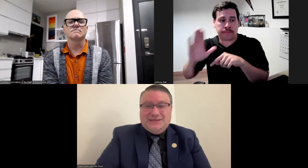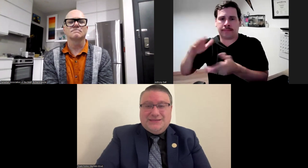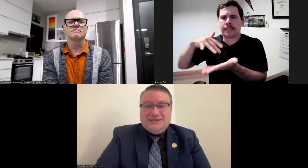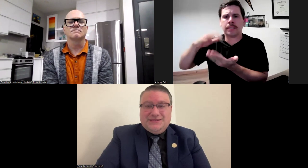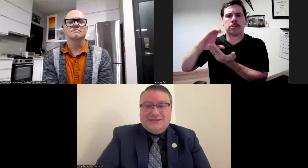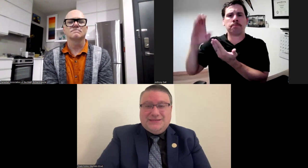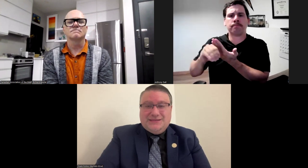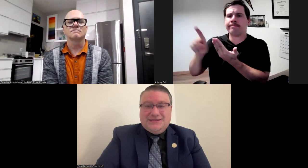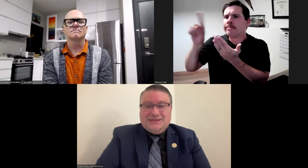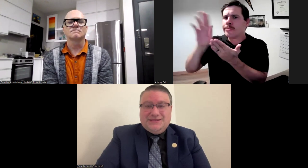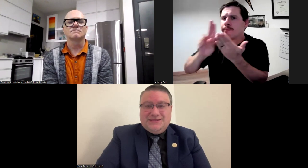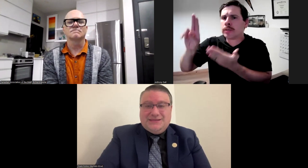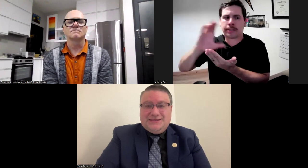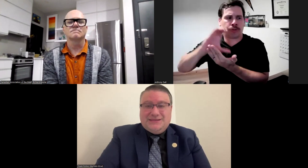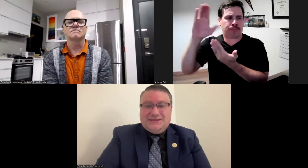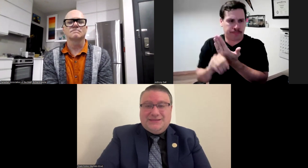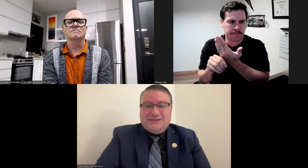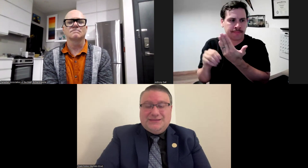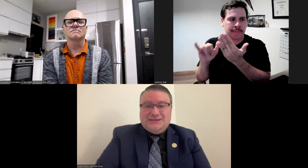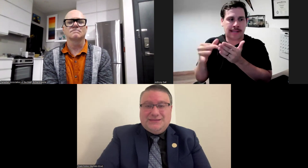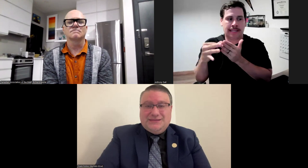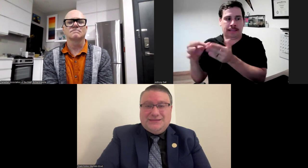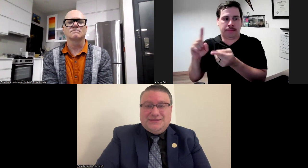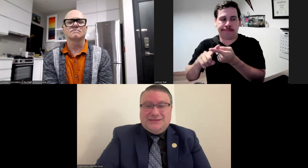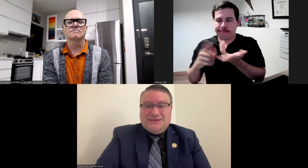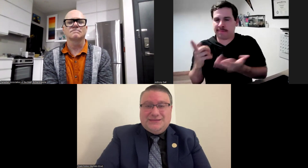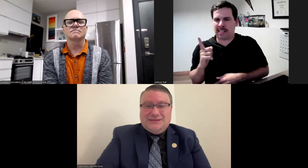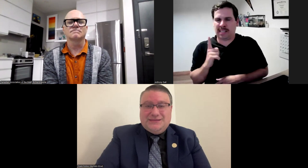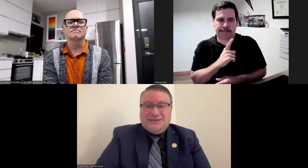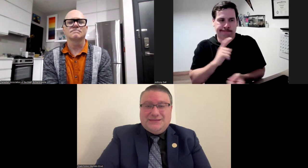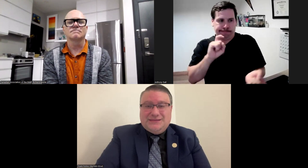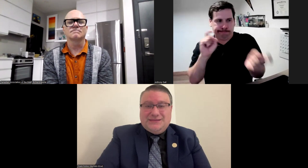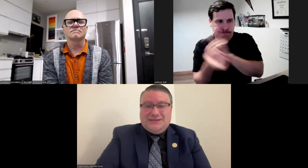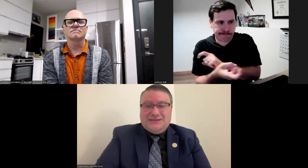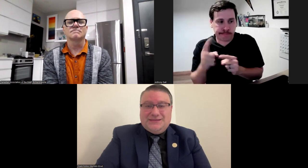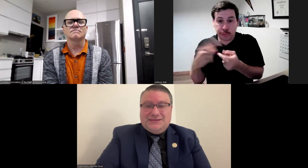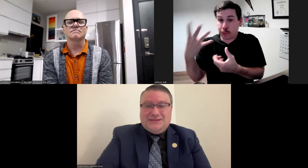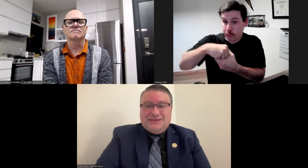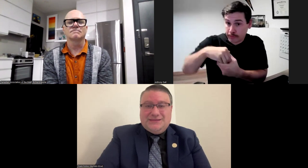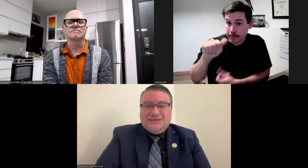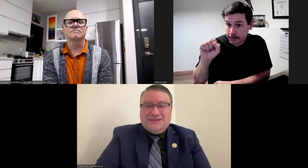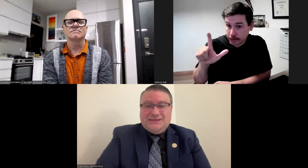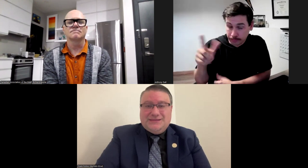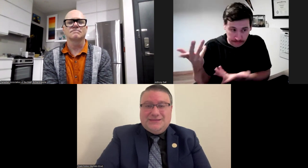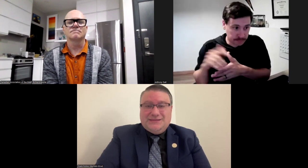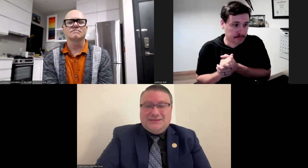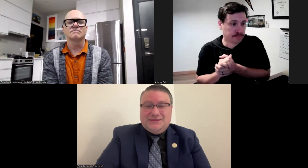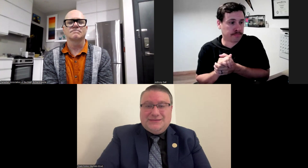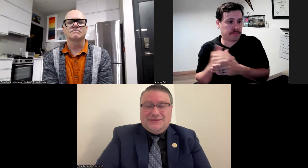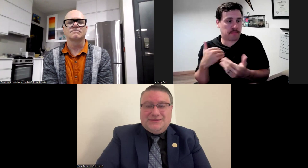how can we impact on SLPs and audiologists and the curriculums that they study in their programs that would